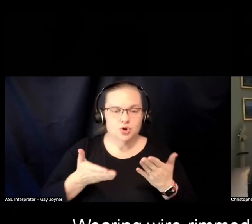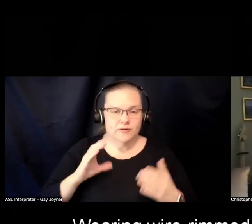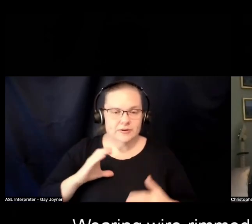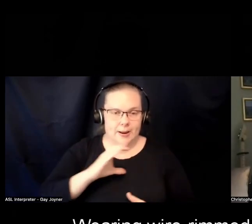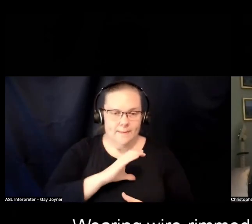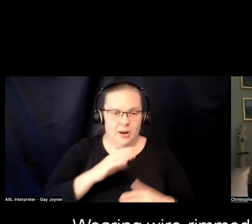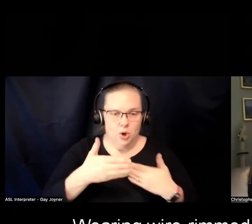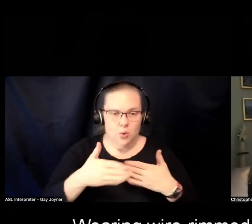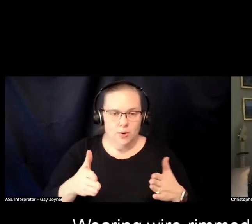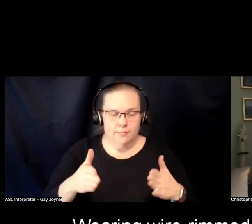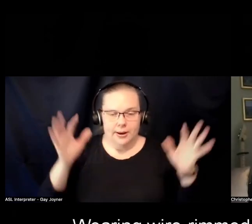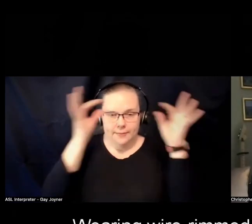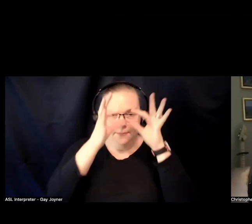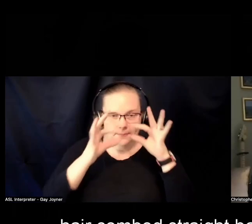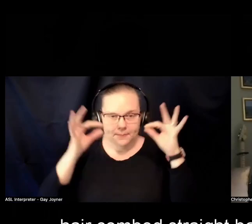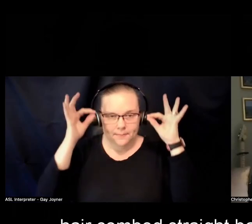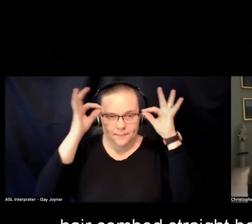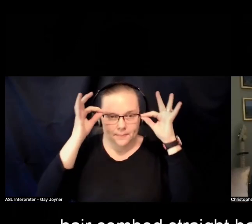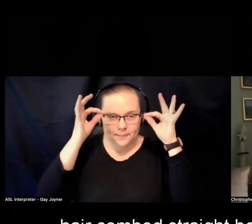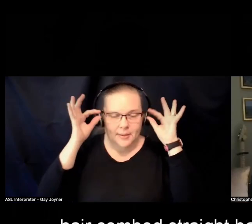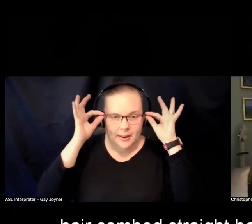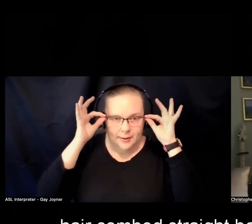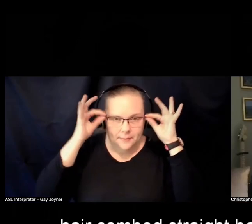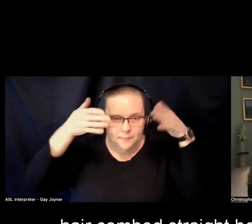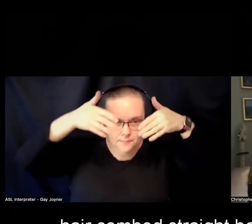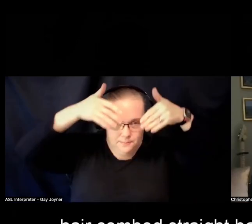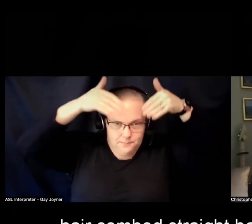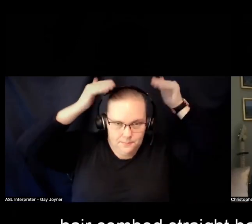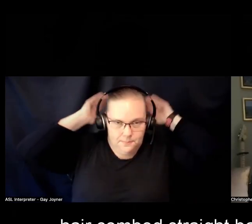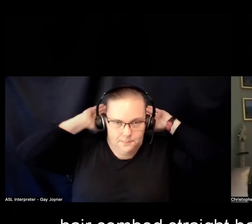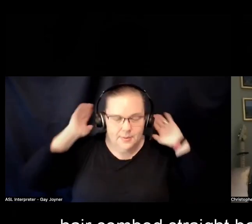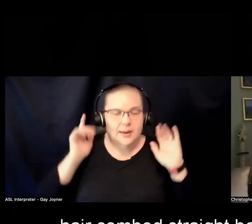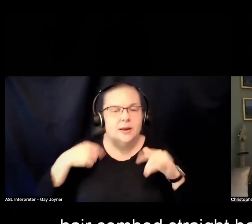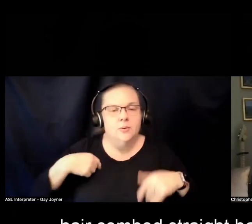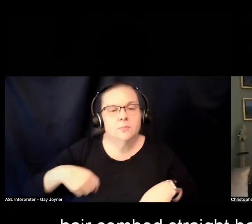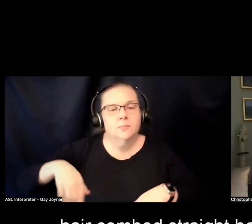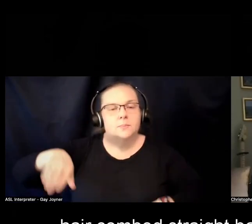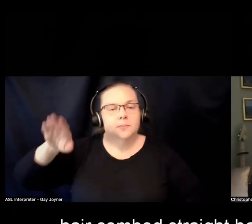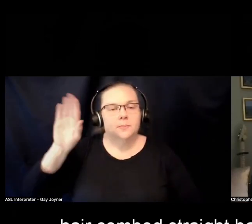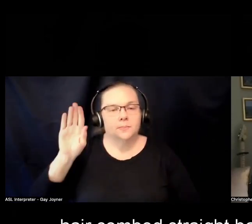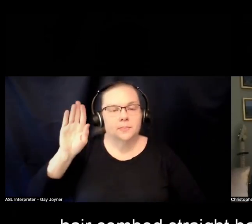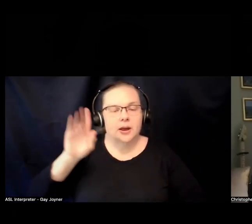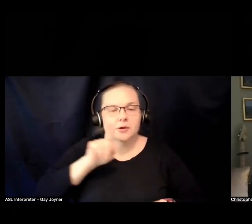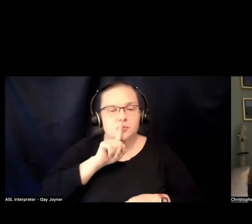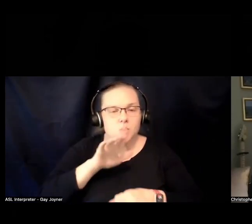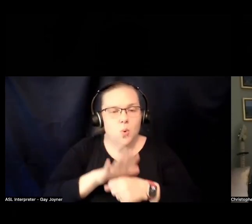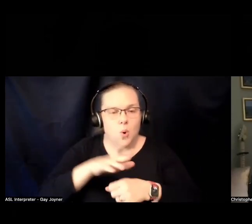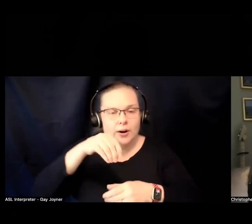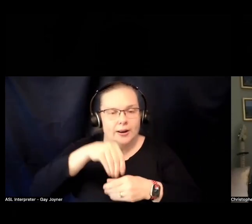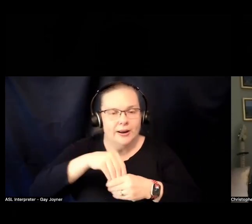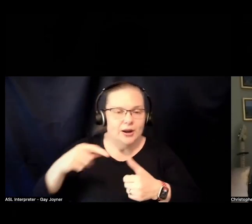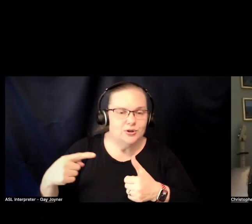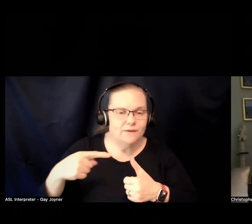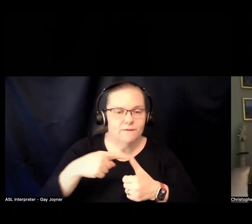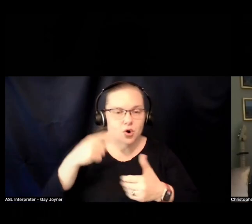Wearing wire-rimmed circular glasses, his black hair combed straight back, DeSola raised his right hand and was sworn in as the committee's first